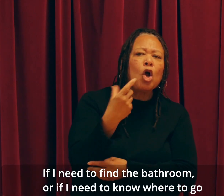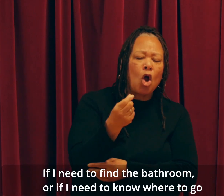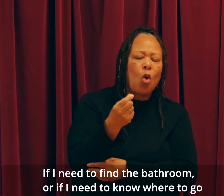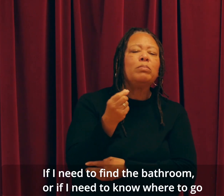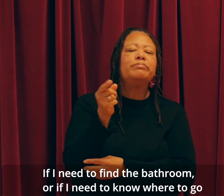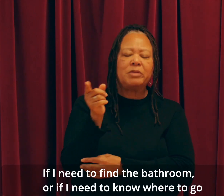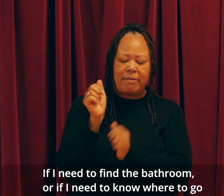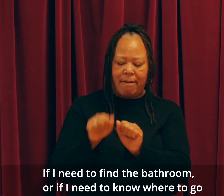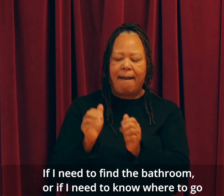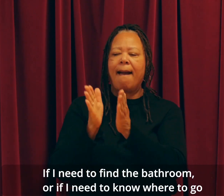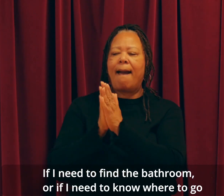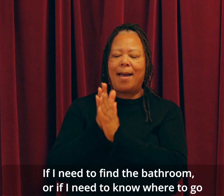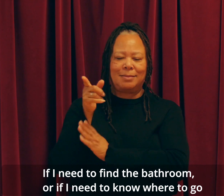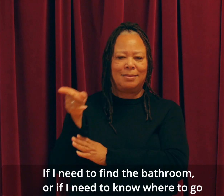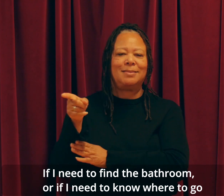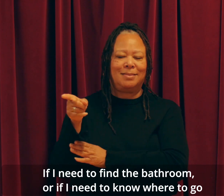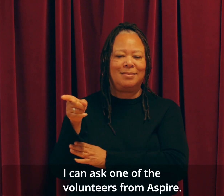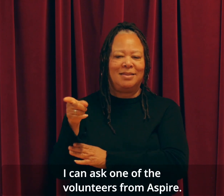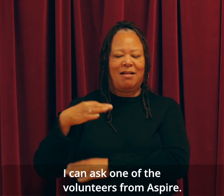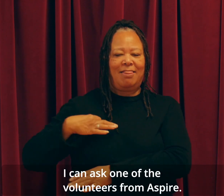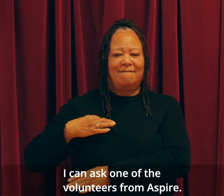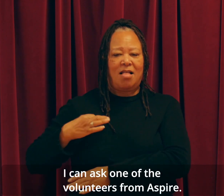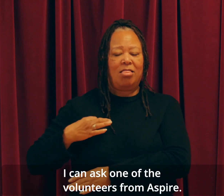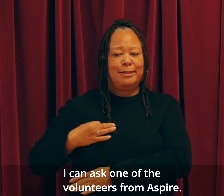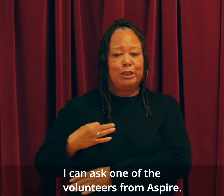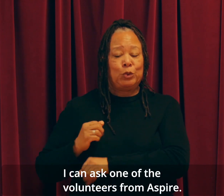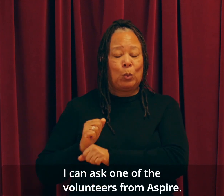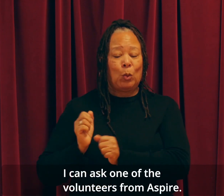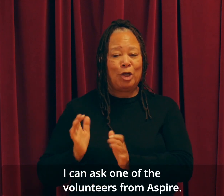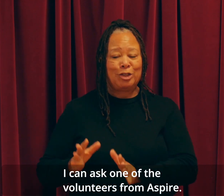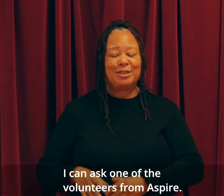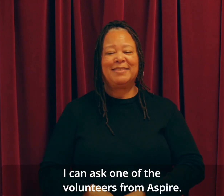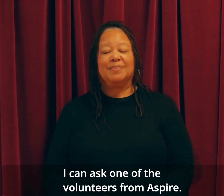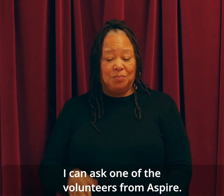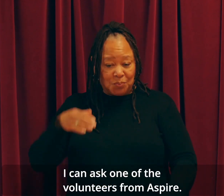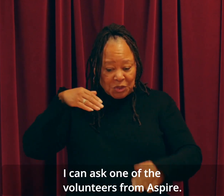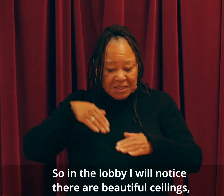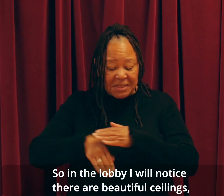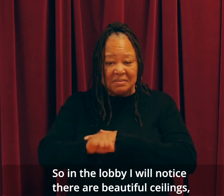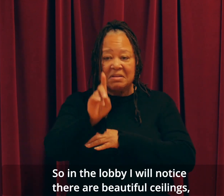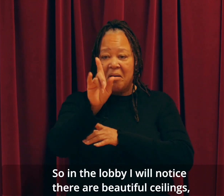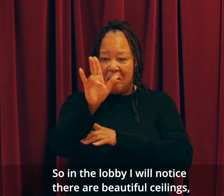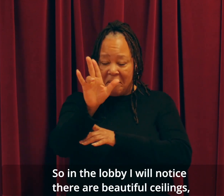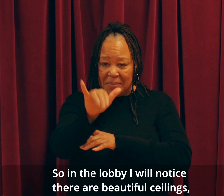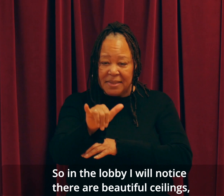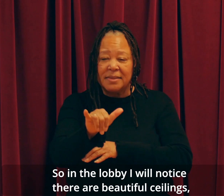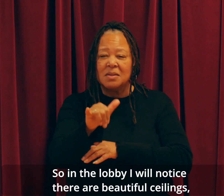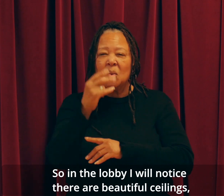If I need to find the bathroom, or if I need to know where to go, I can ask one of the volunteers from Aspire. In the